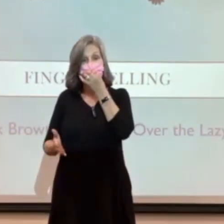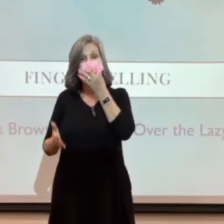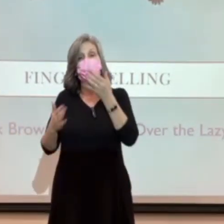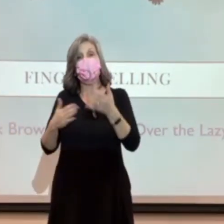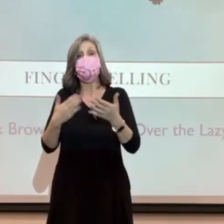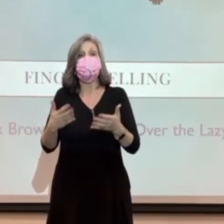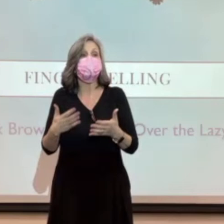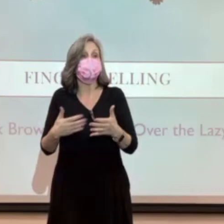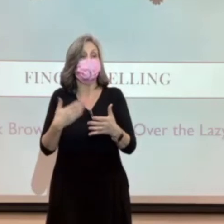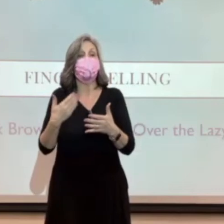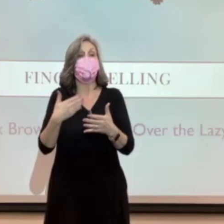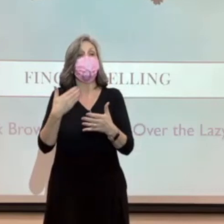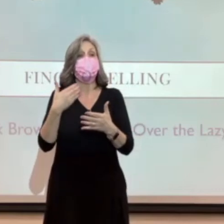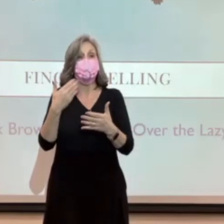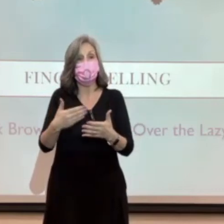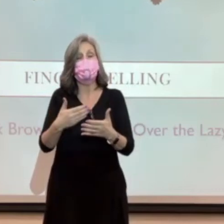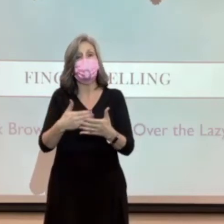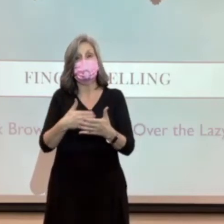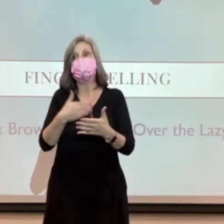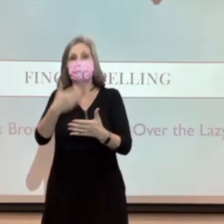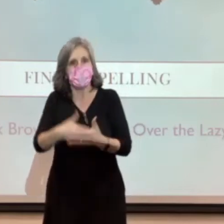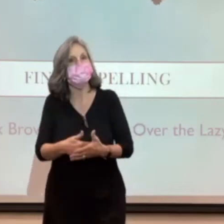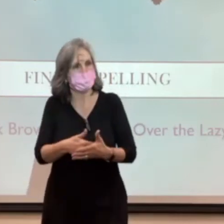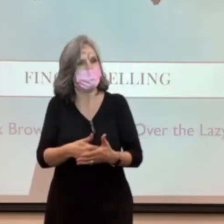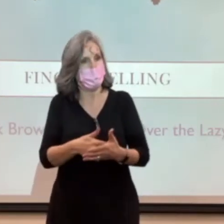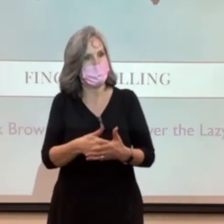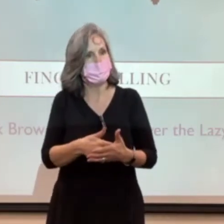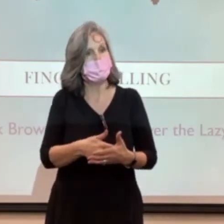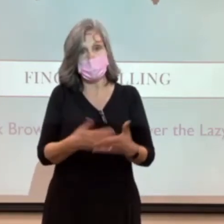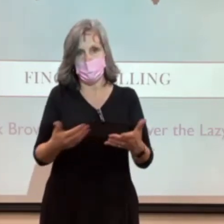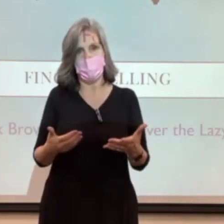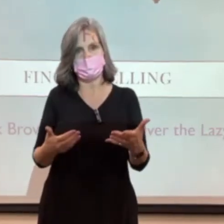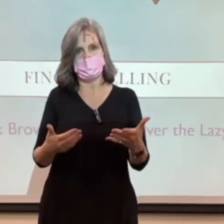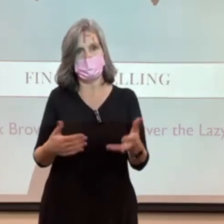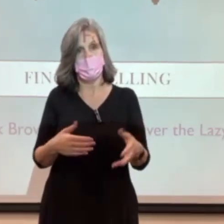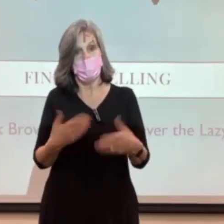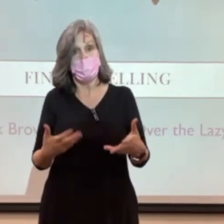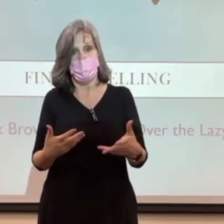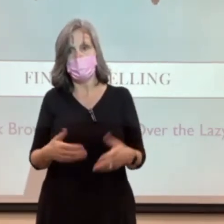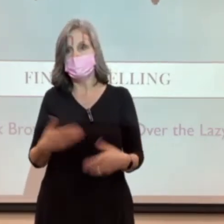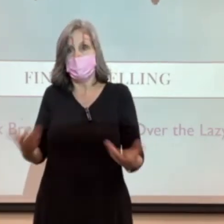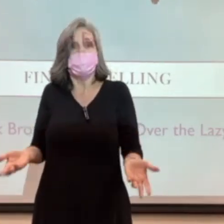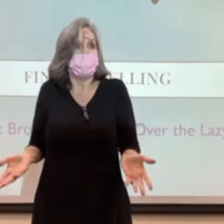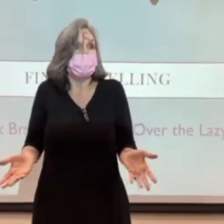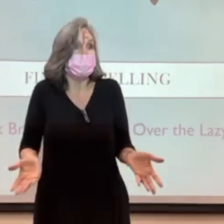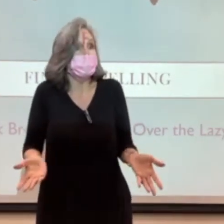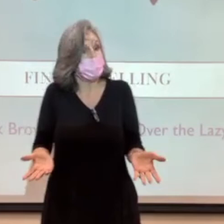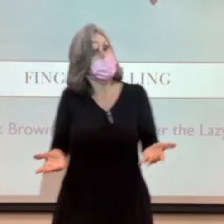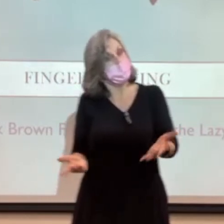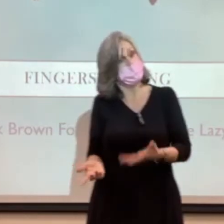say, I don't understand how I know what pronoun you go by. Well, just ask. Oh, okay. So now one of the questions I ask my new